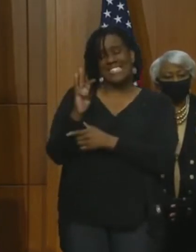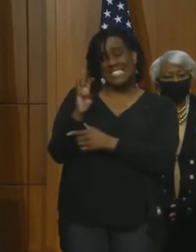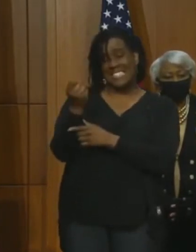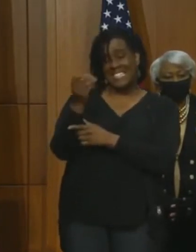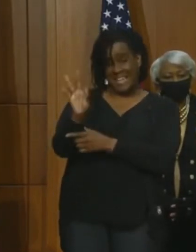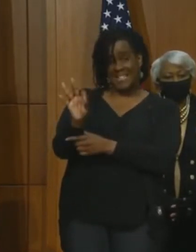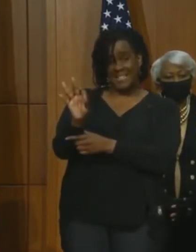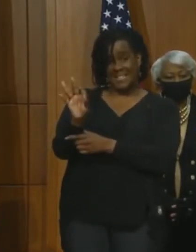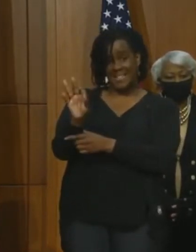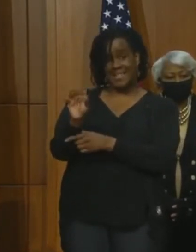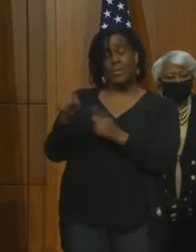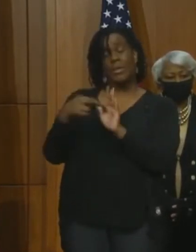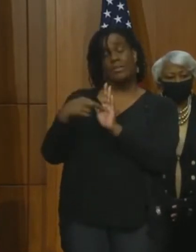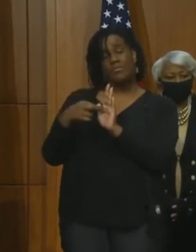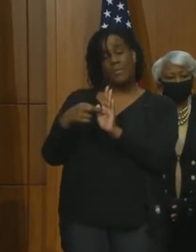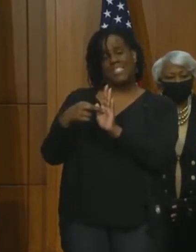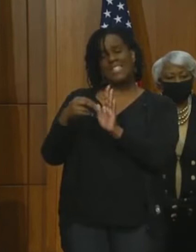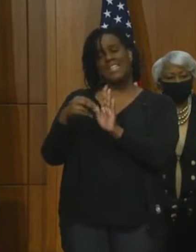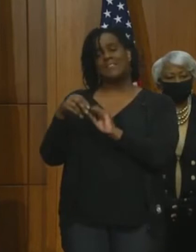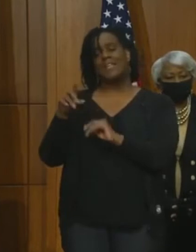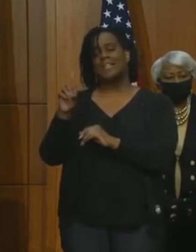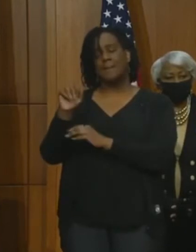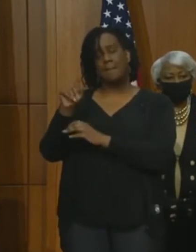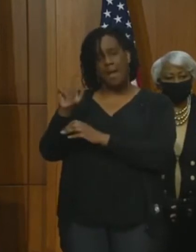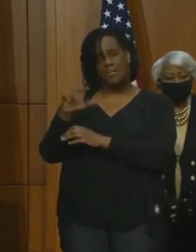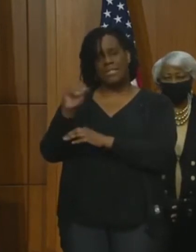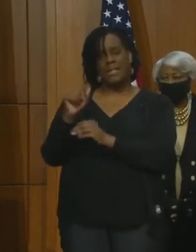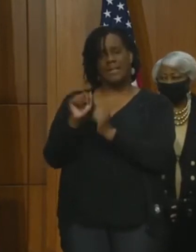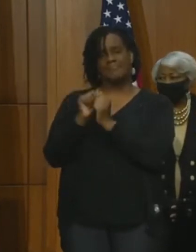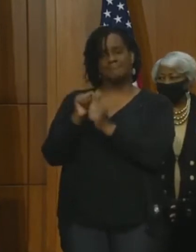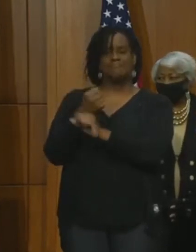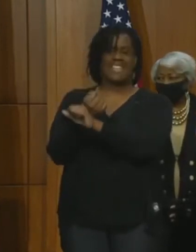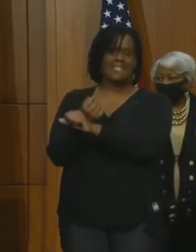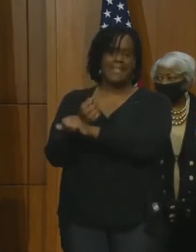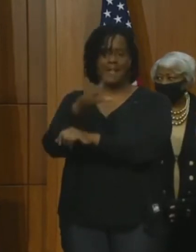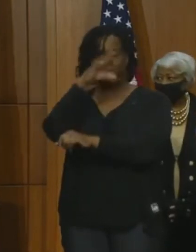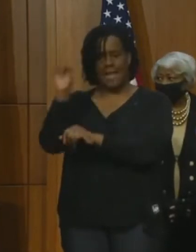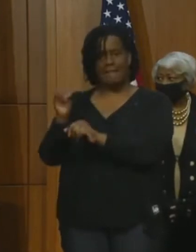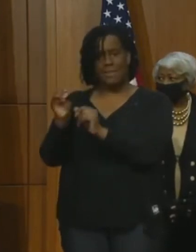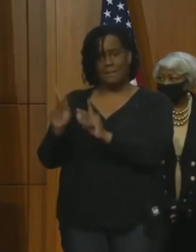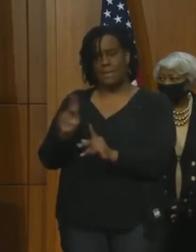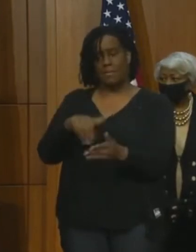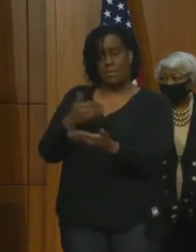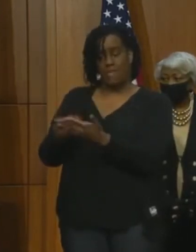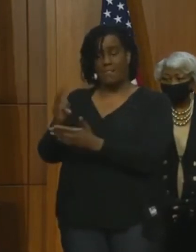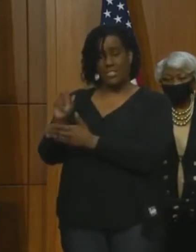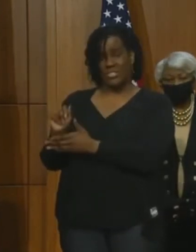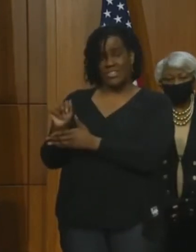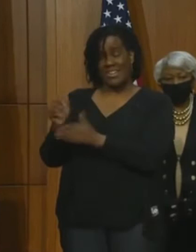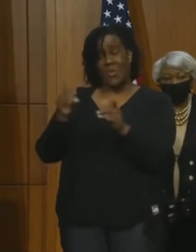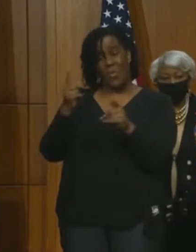1619, when representative democracy and enslaved African people arrived in Virginia within a month of each